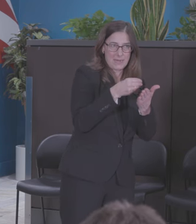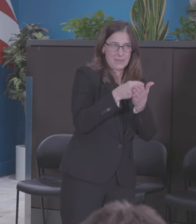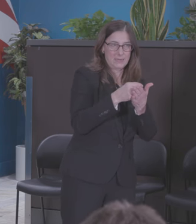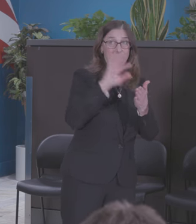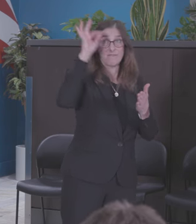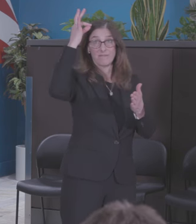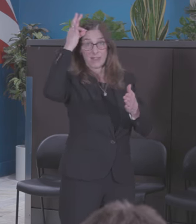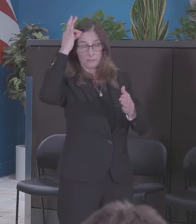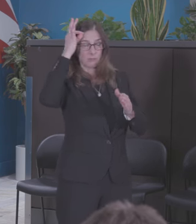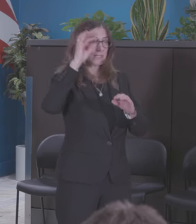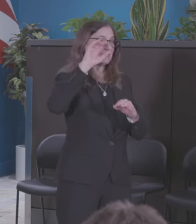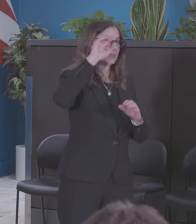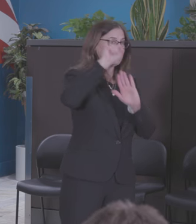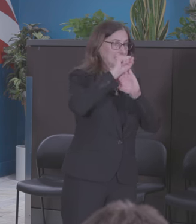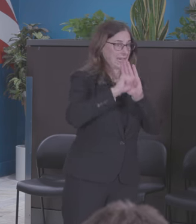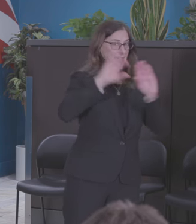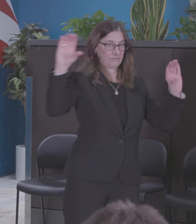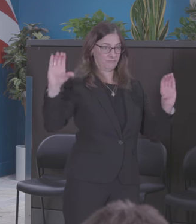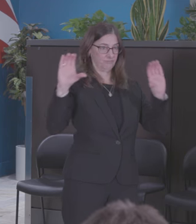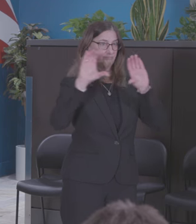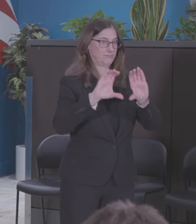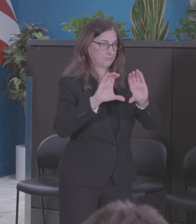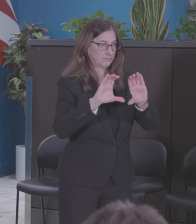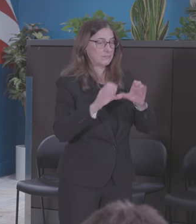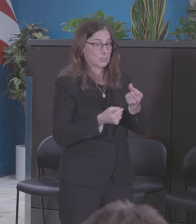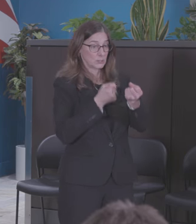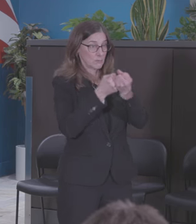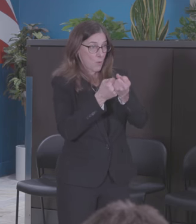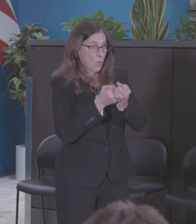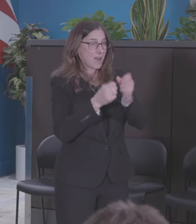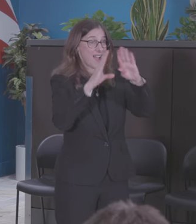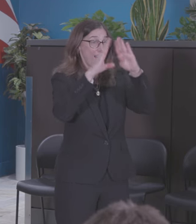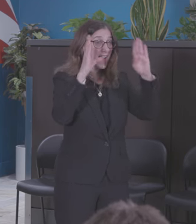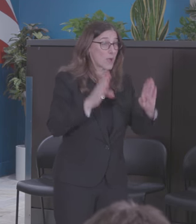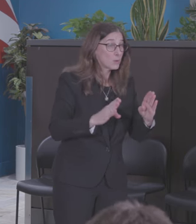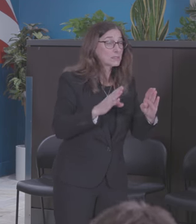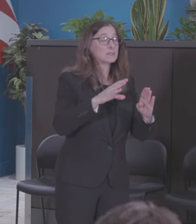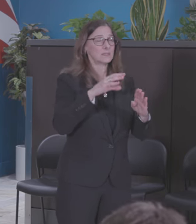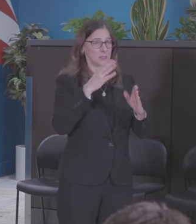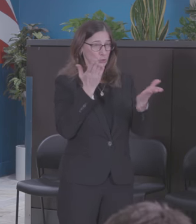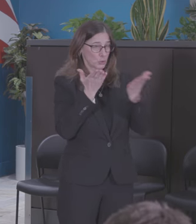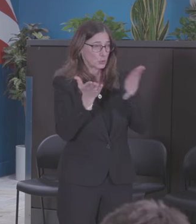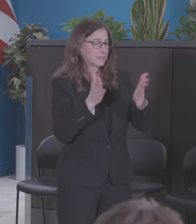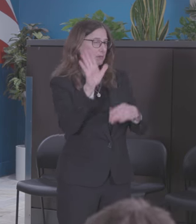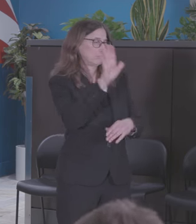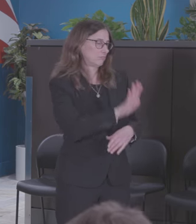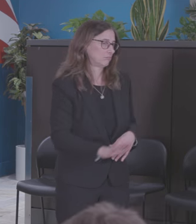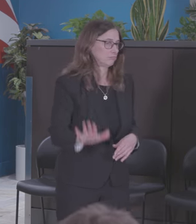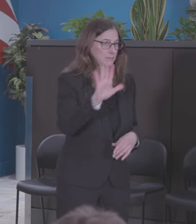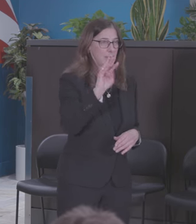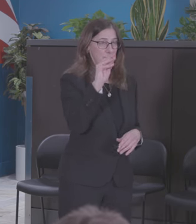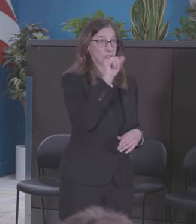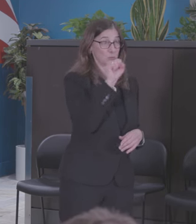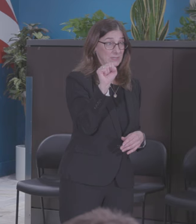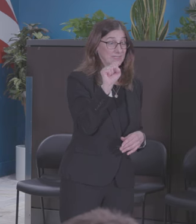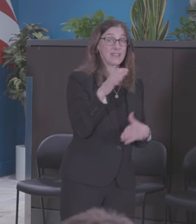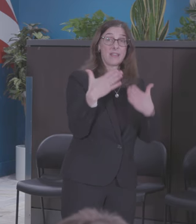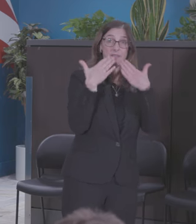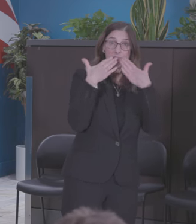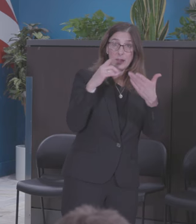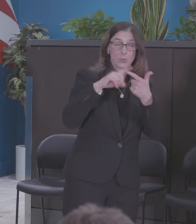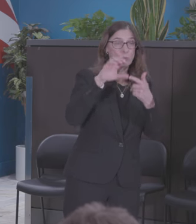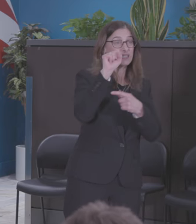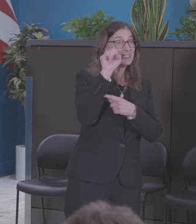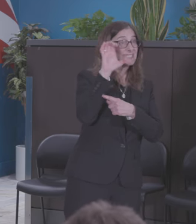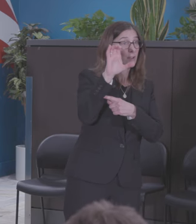resources into veteran housing services and infrastructure all across the state. I want to thank our Secretary of Housing and Livable